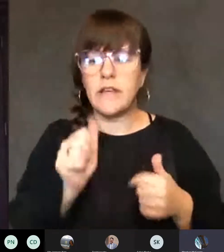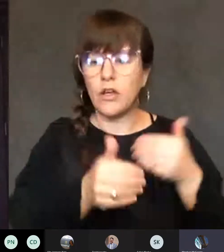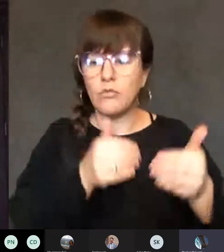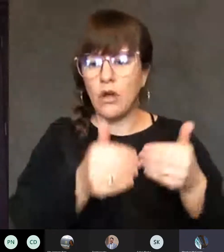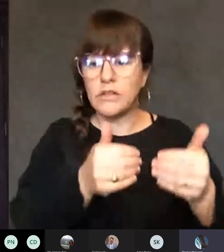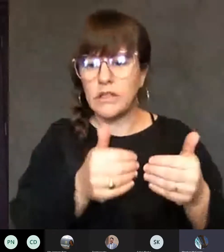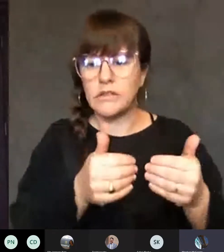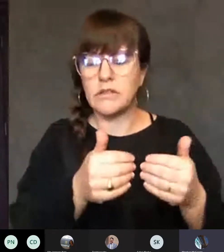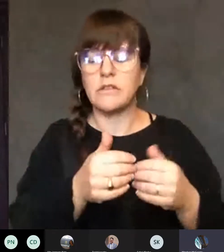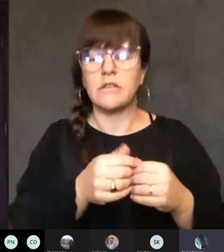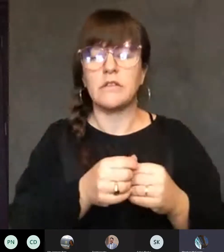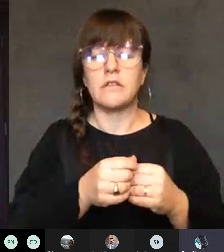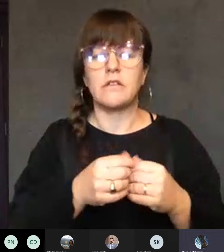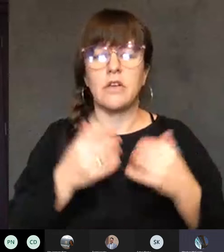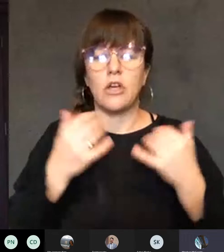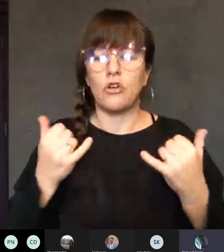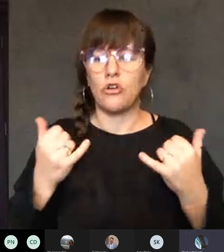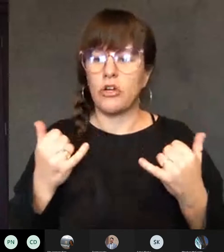world that you see that maybe we could,